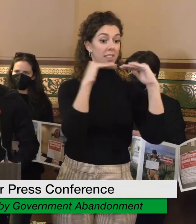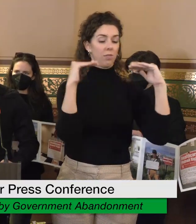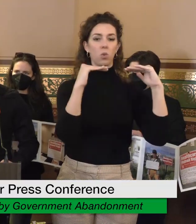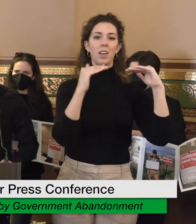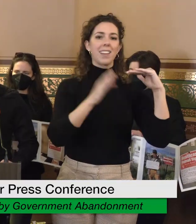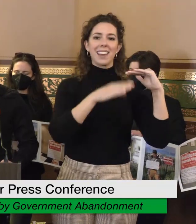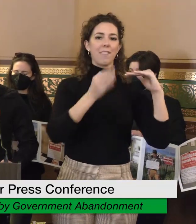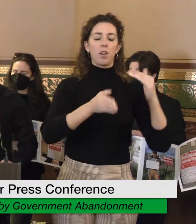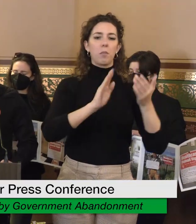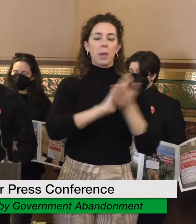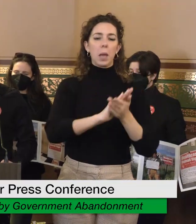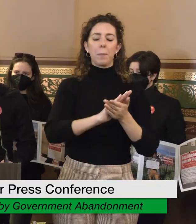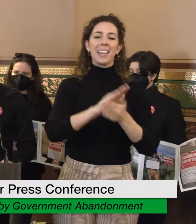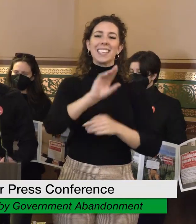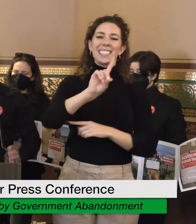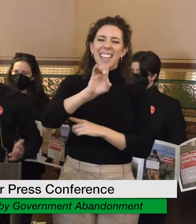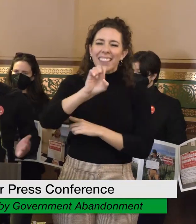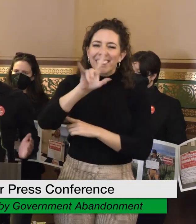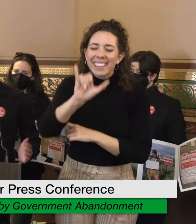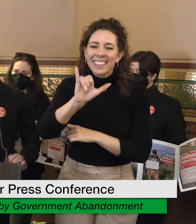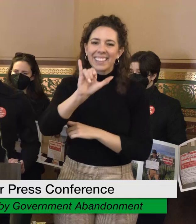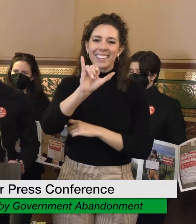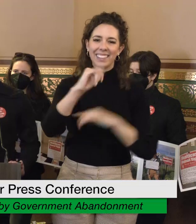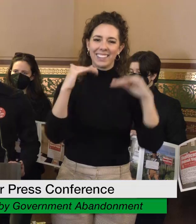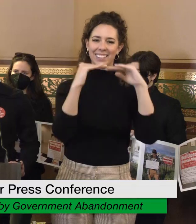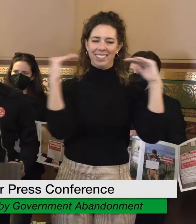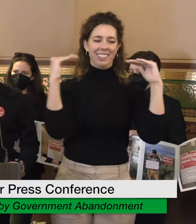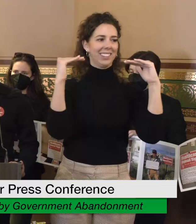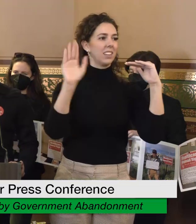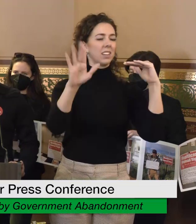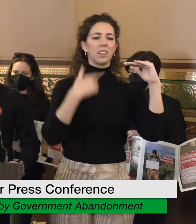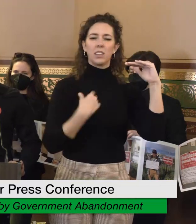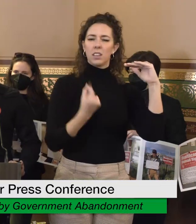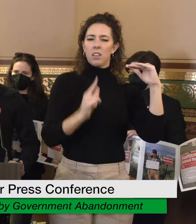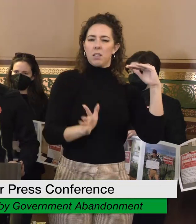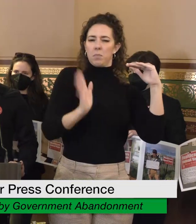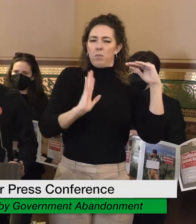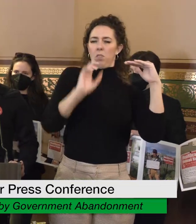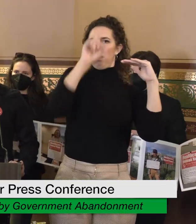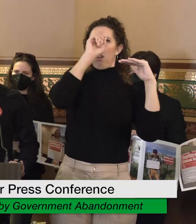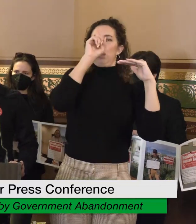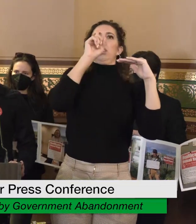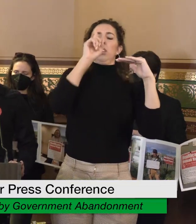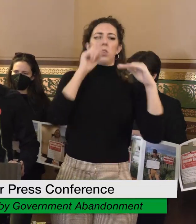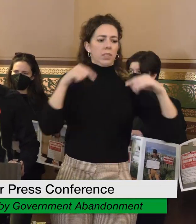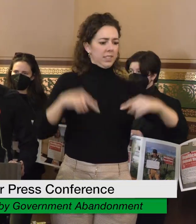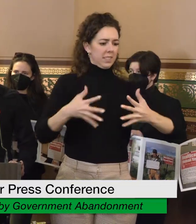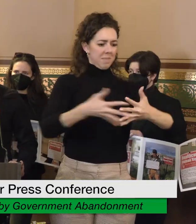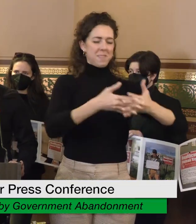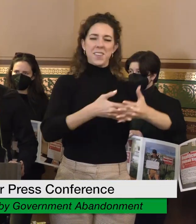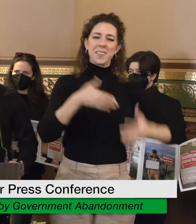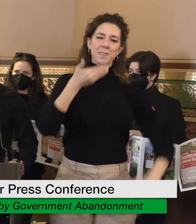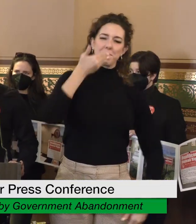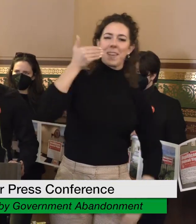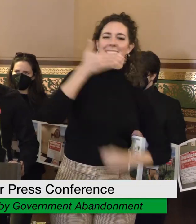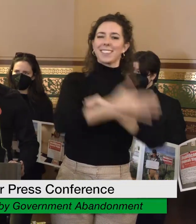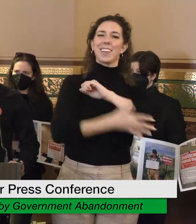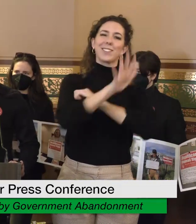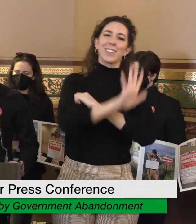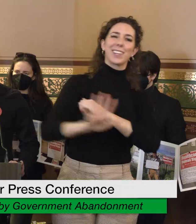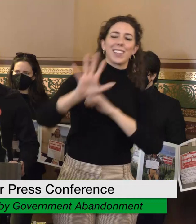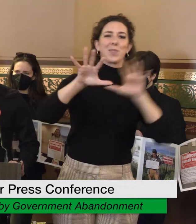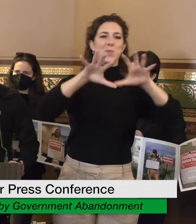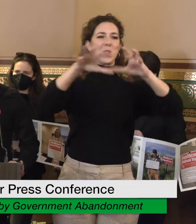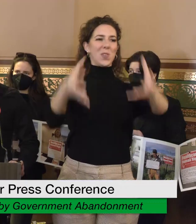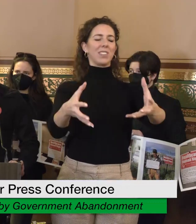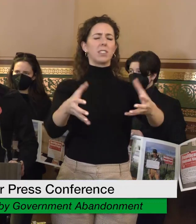a terminal state. Now, I used to think that this was the greatest country in the world. But how does